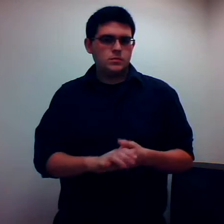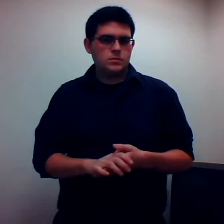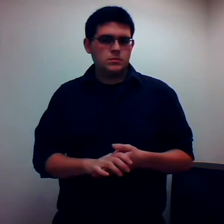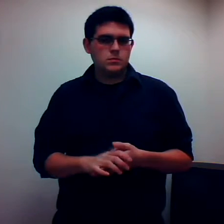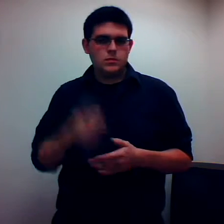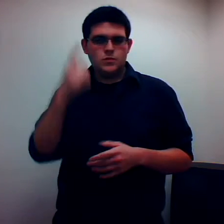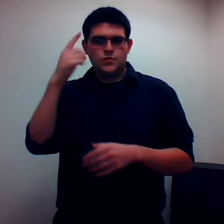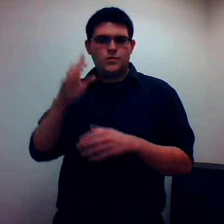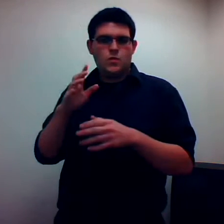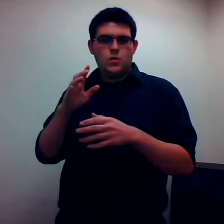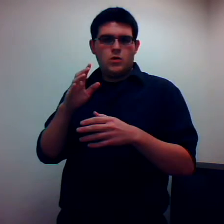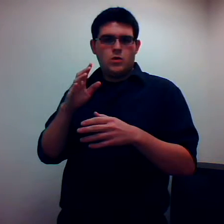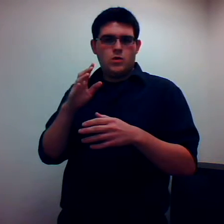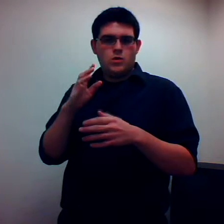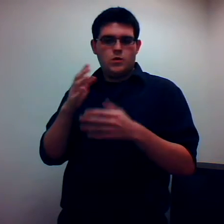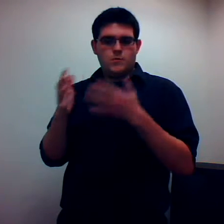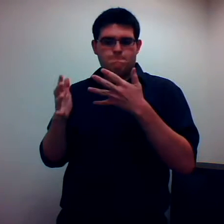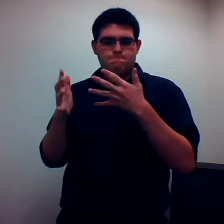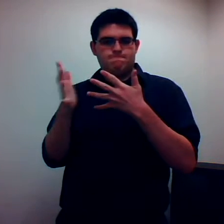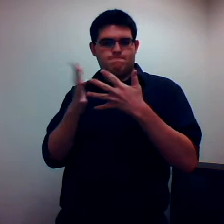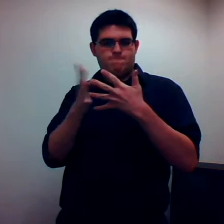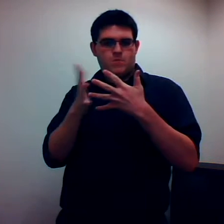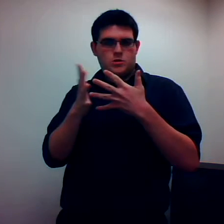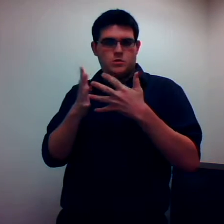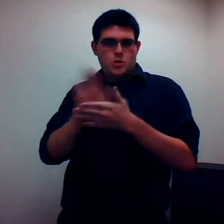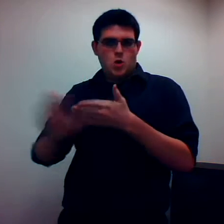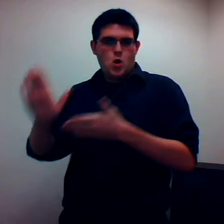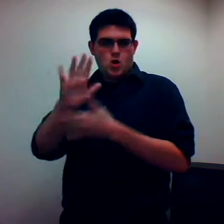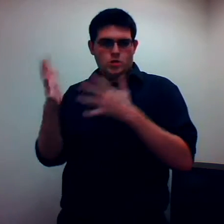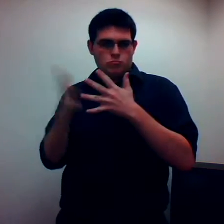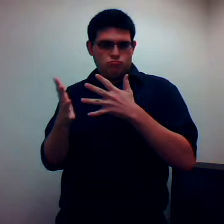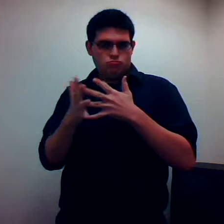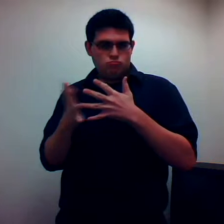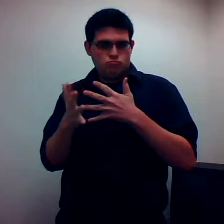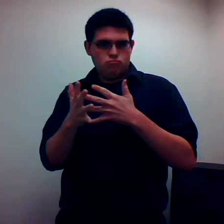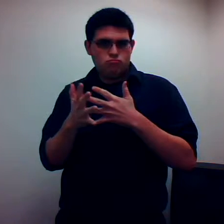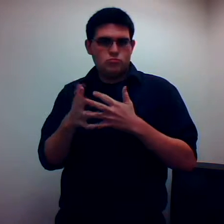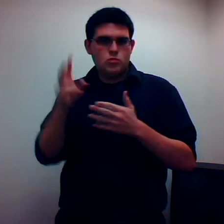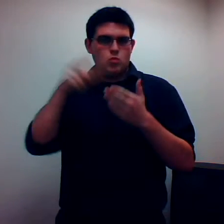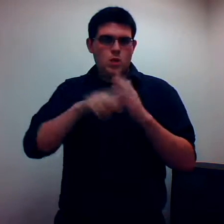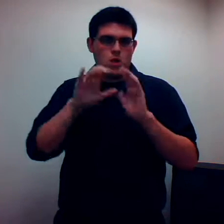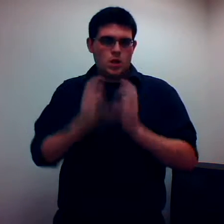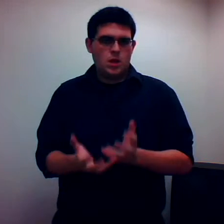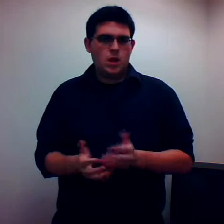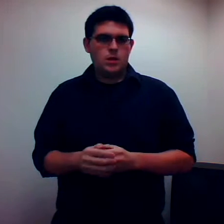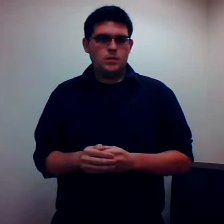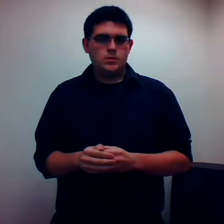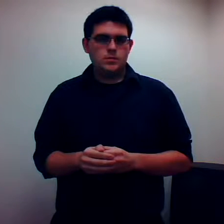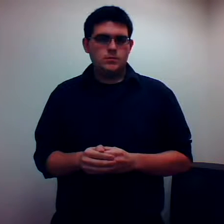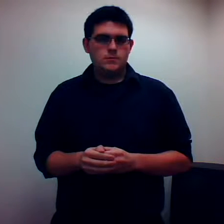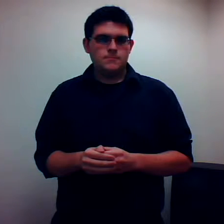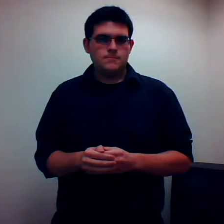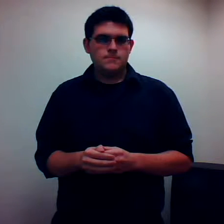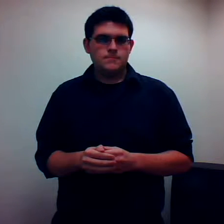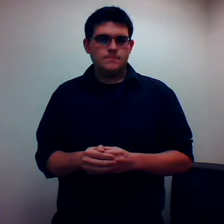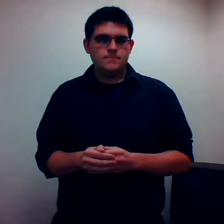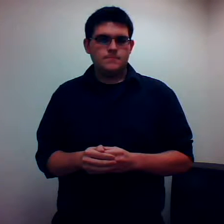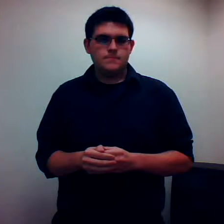class, theoretically. Now, I do like to integrate some writing assignments, and so I do this by